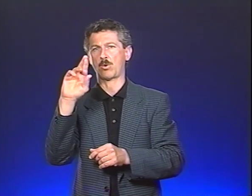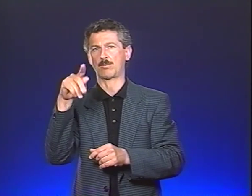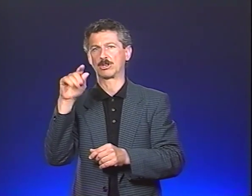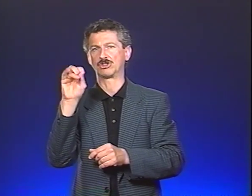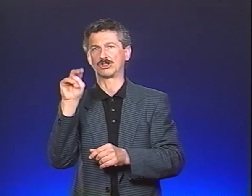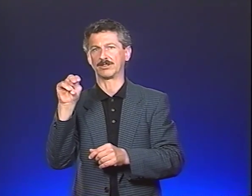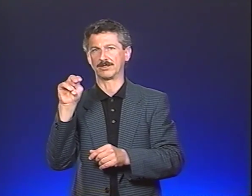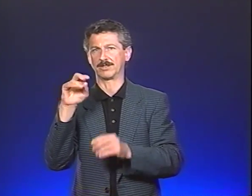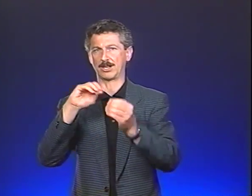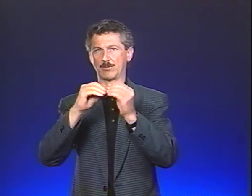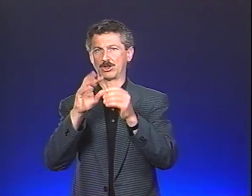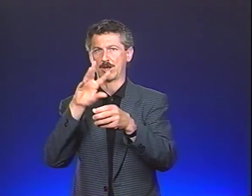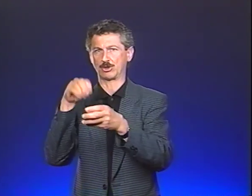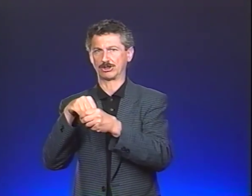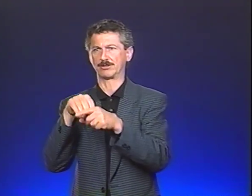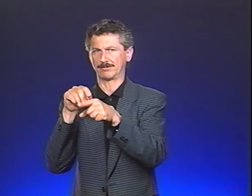is numeral incorporation.